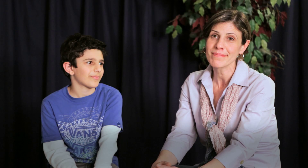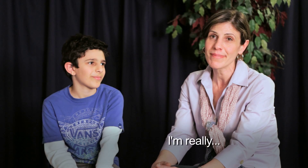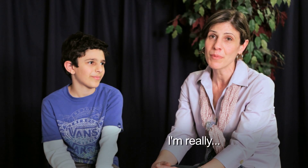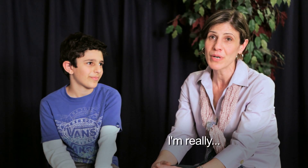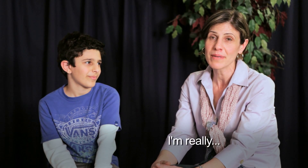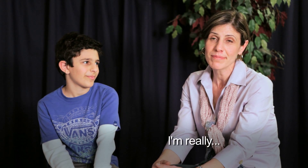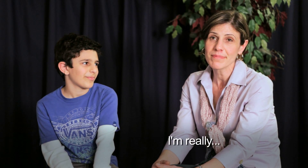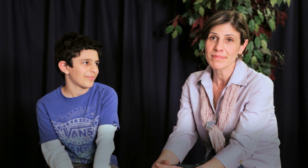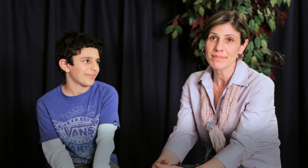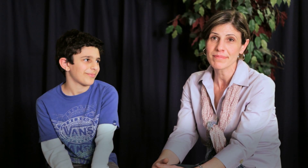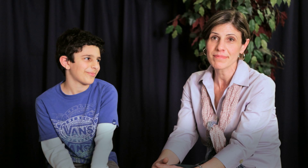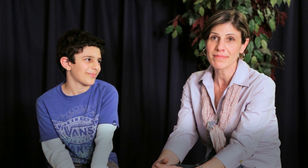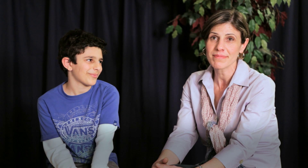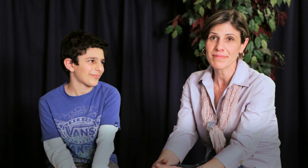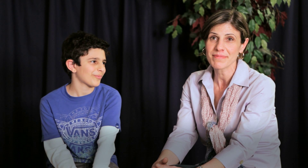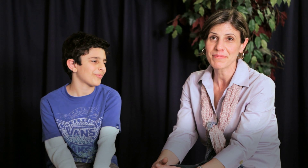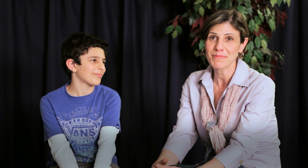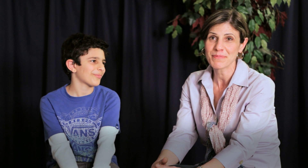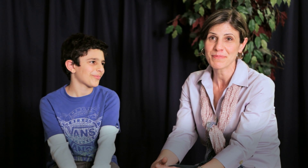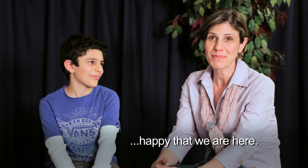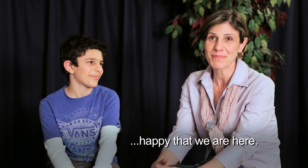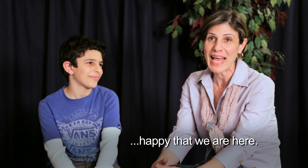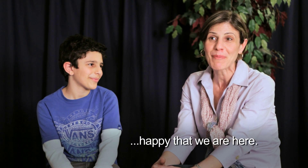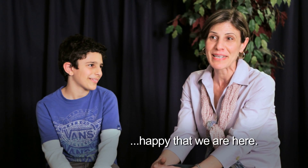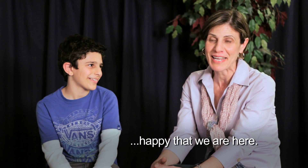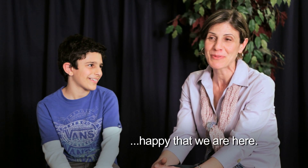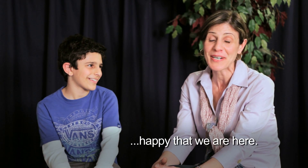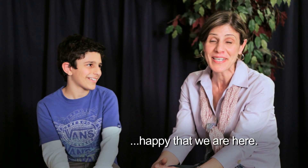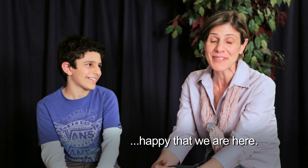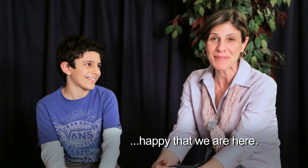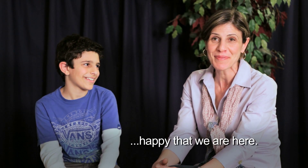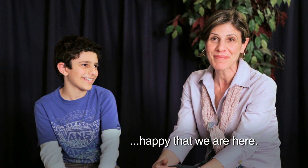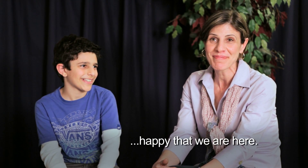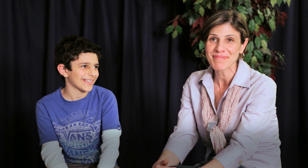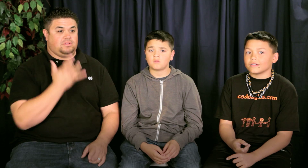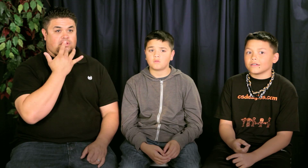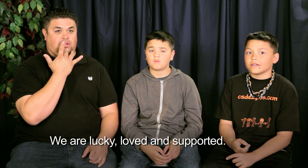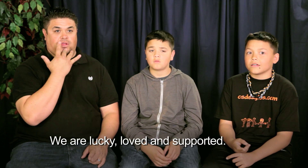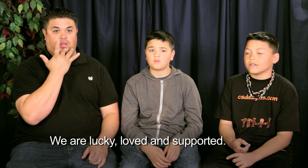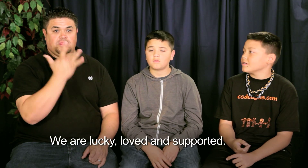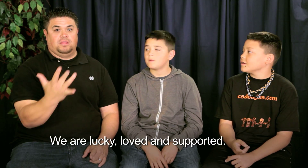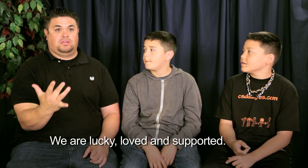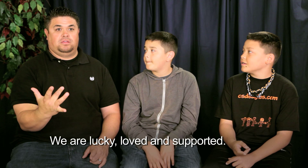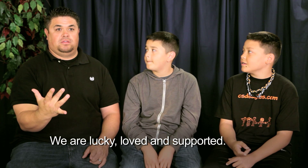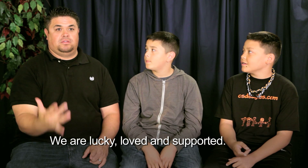I'm really happy that we are here. We are lucky,